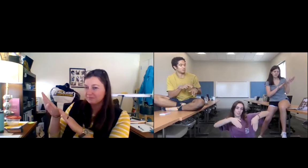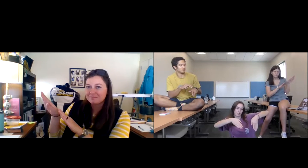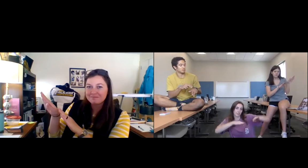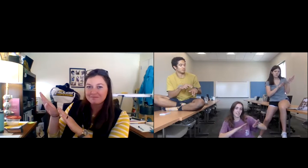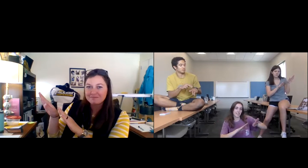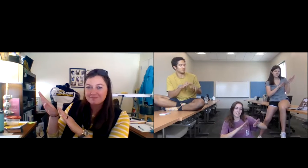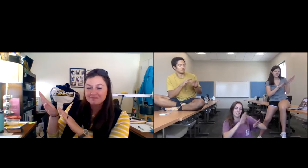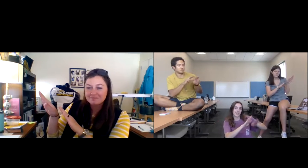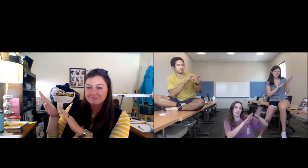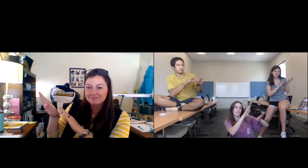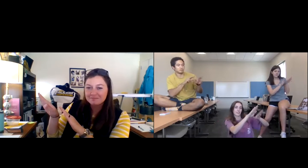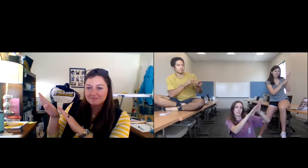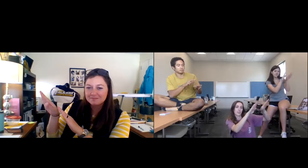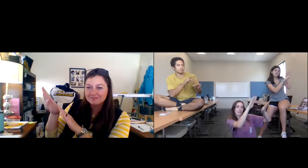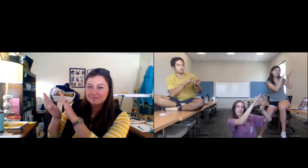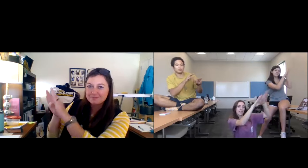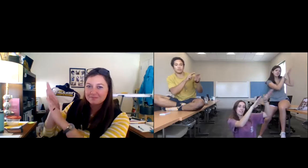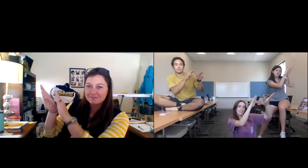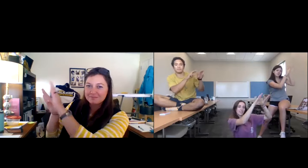are your feet, and you just show you're hiking. Yep.